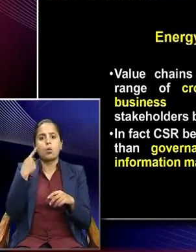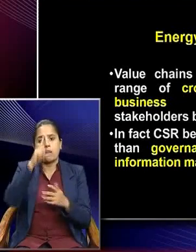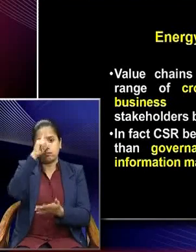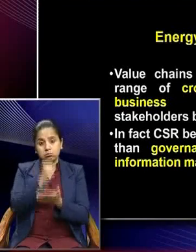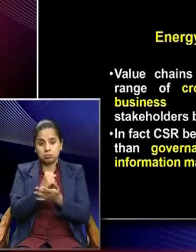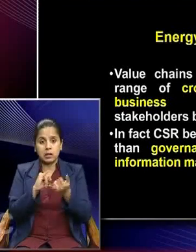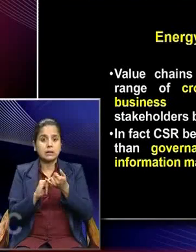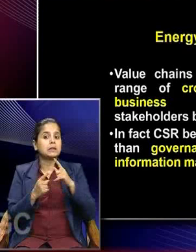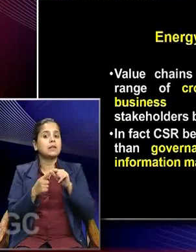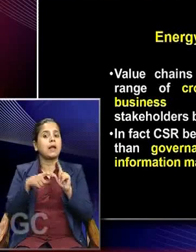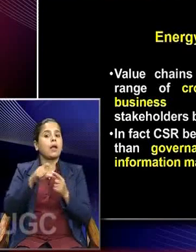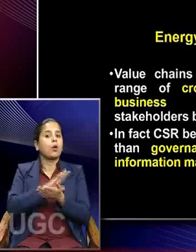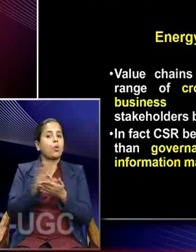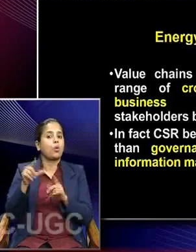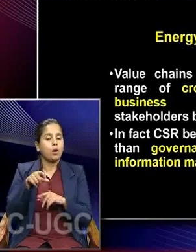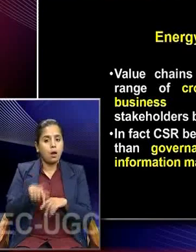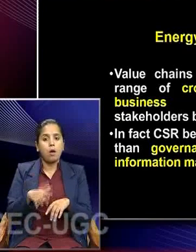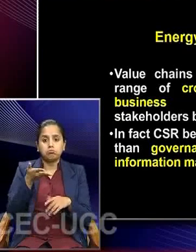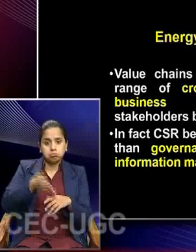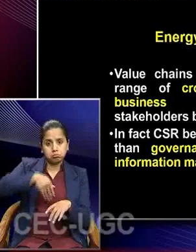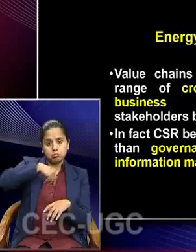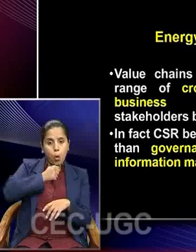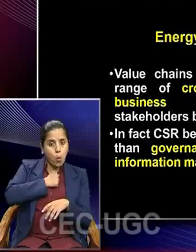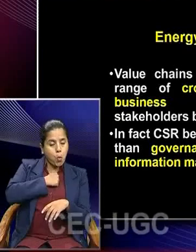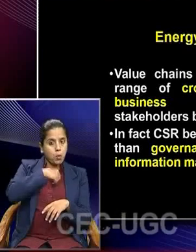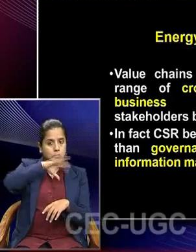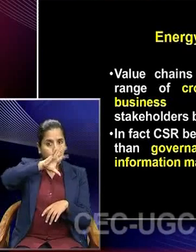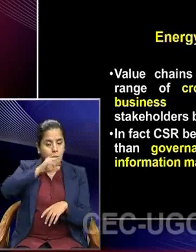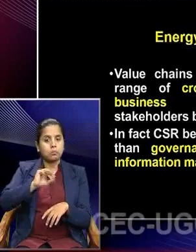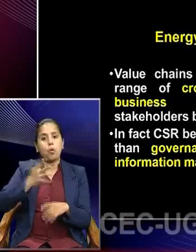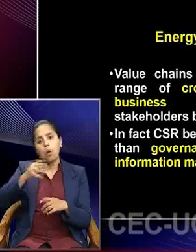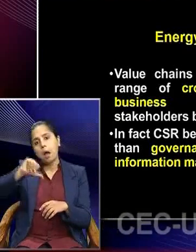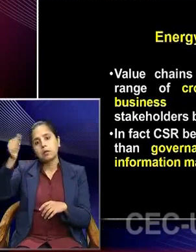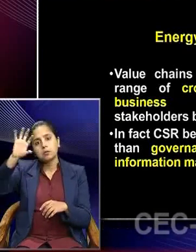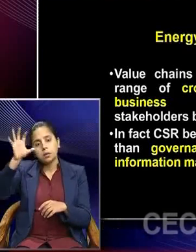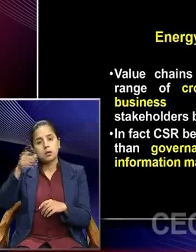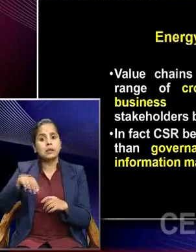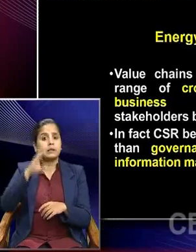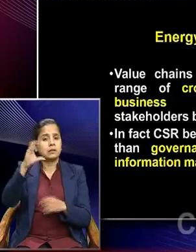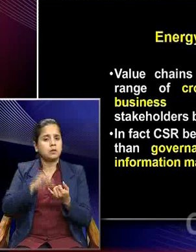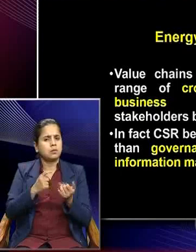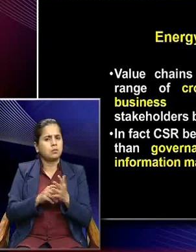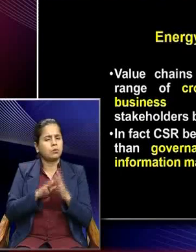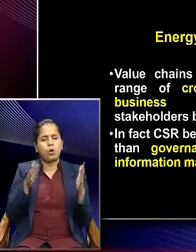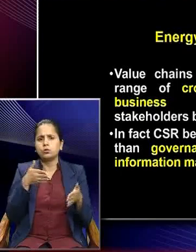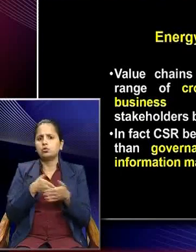both locally and globally. In fact, CSR becomes one of the more